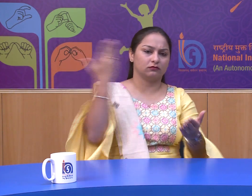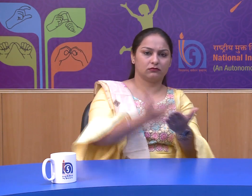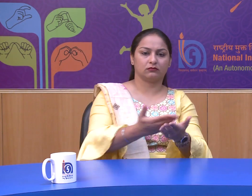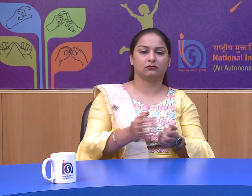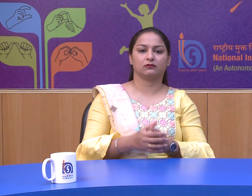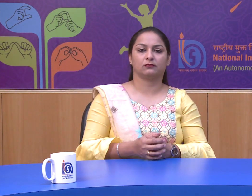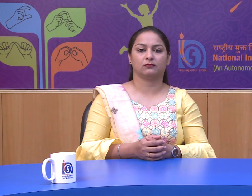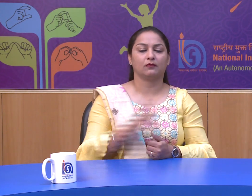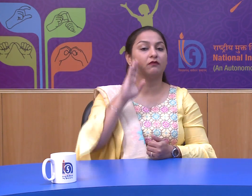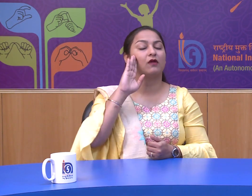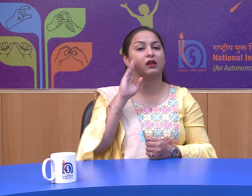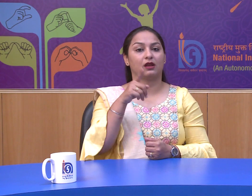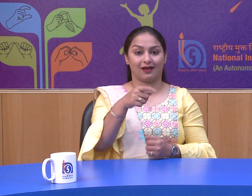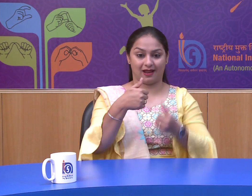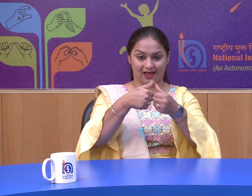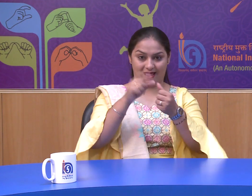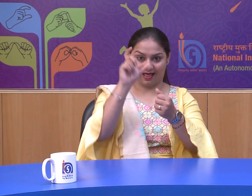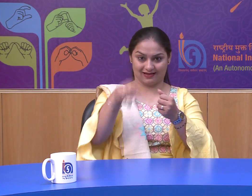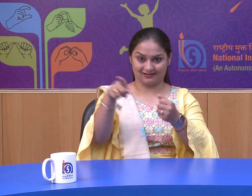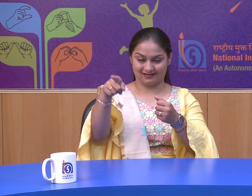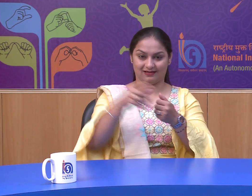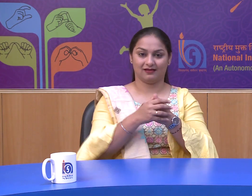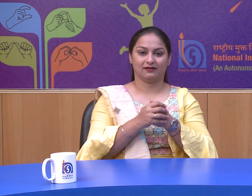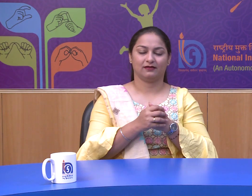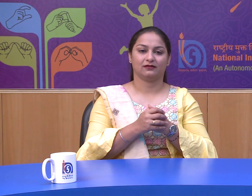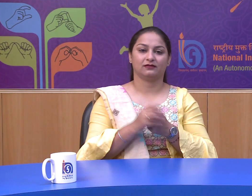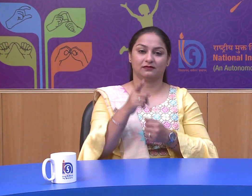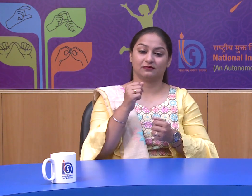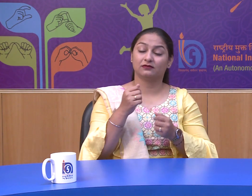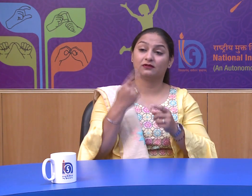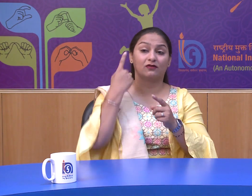When Alexander was marching towards